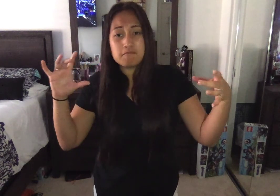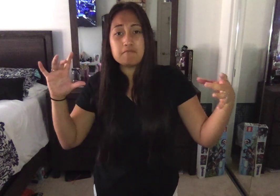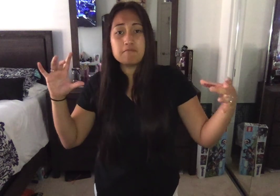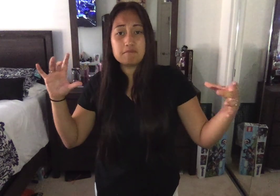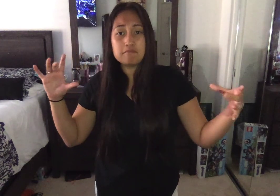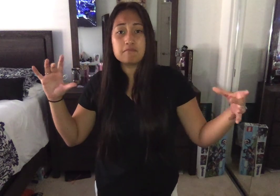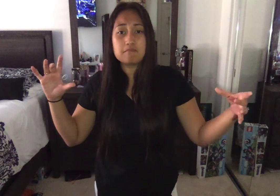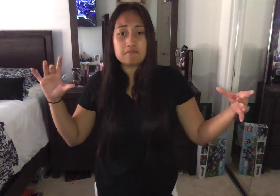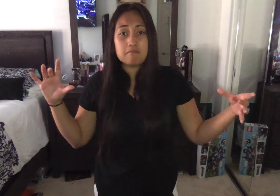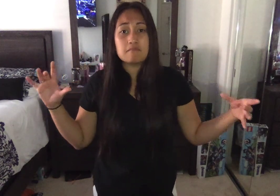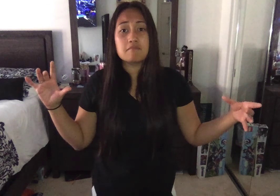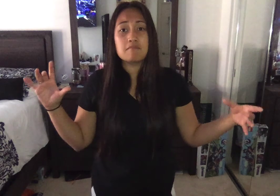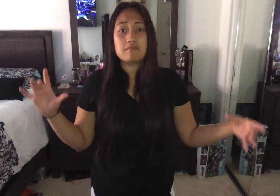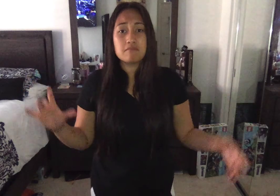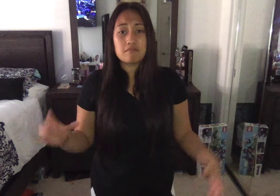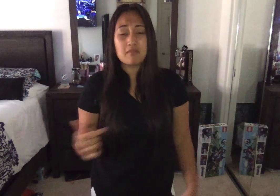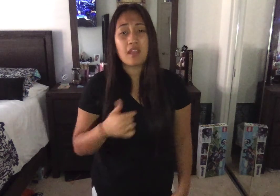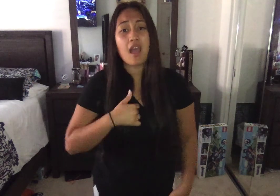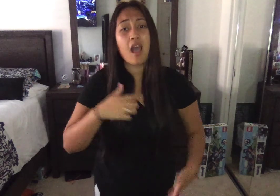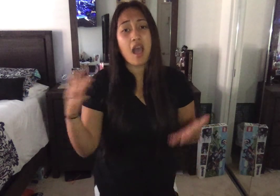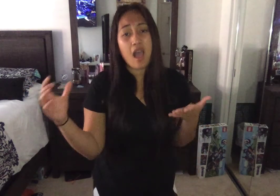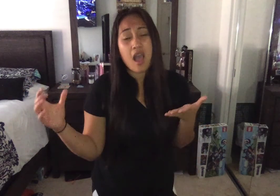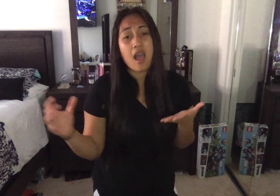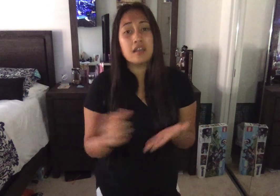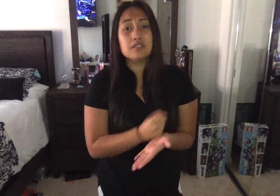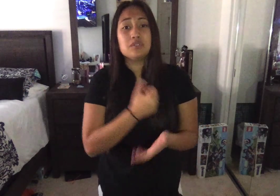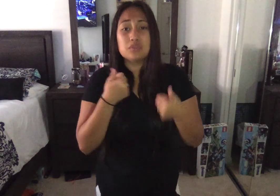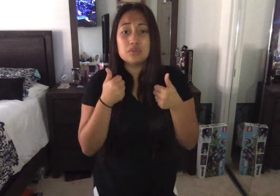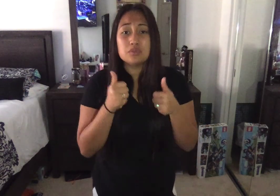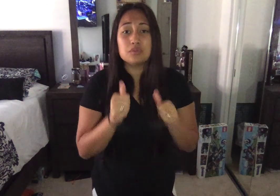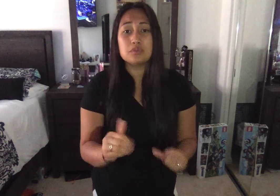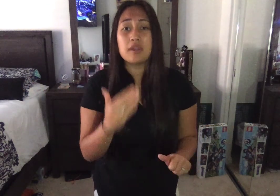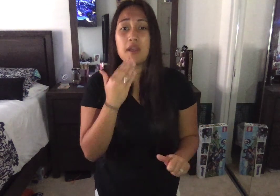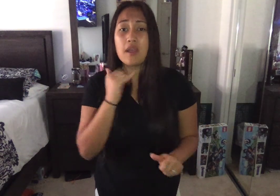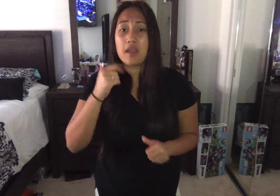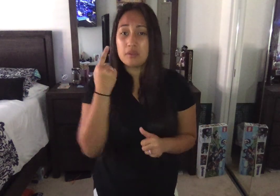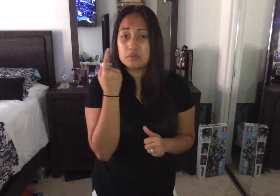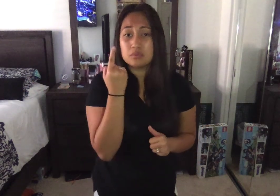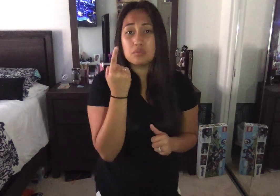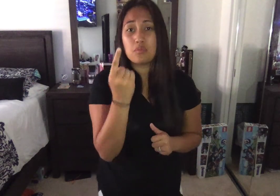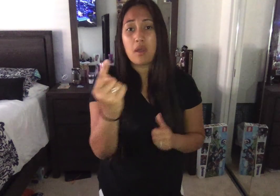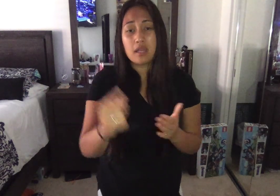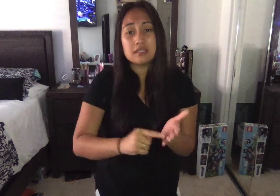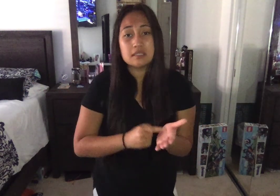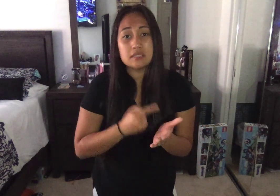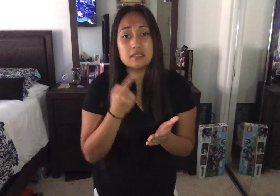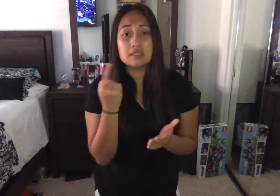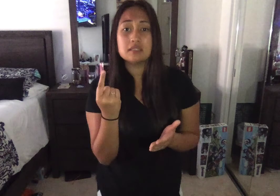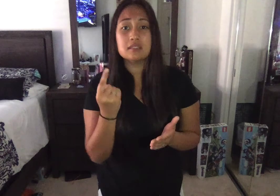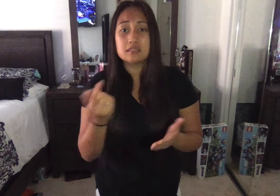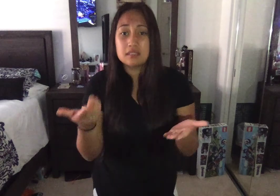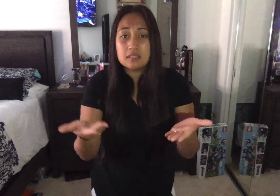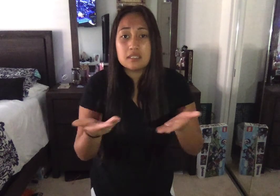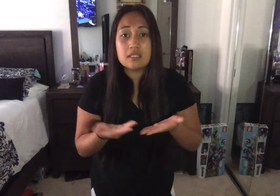I deserve a try, honey Just once Give me a chance and I'll